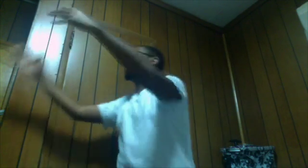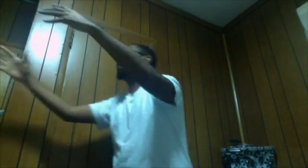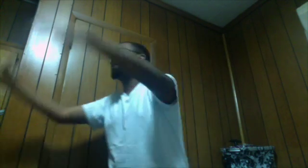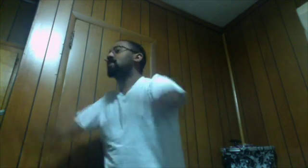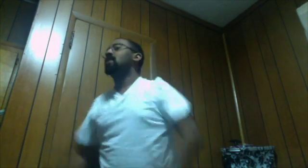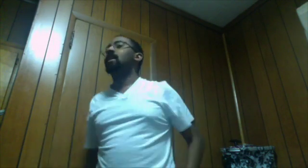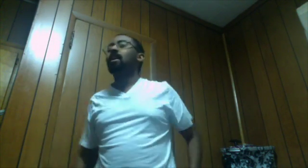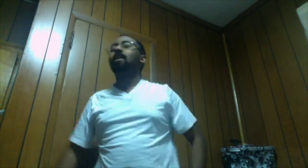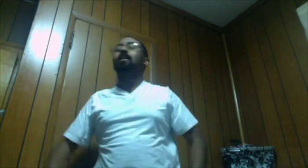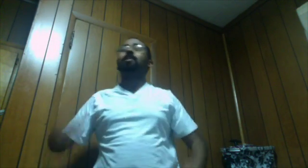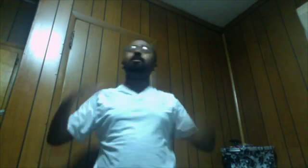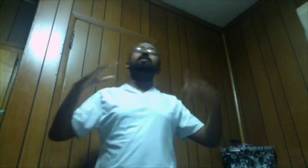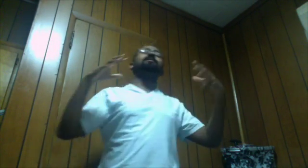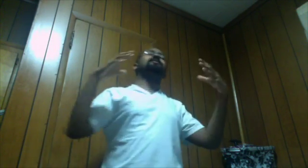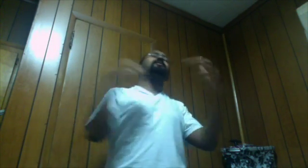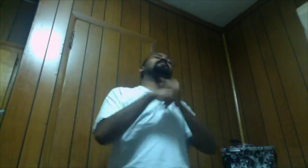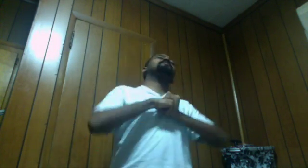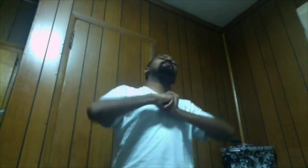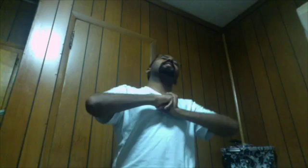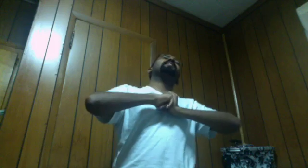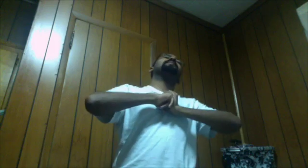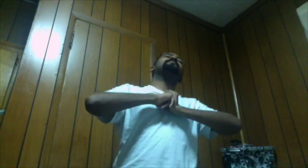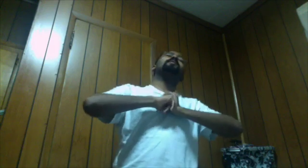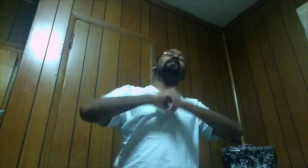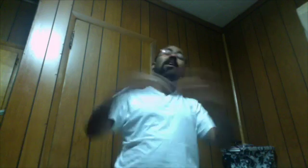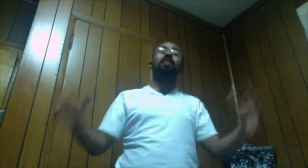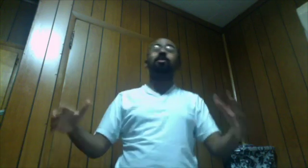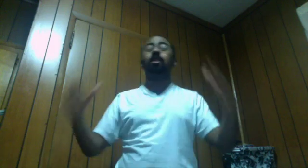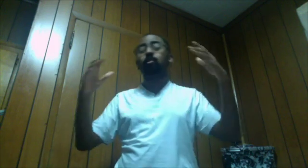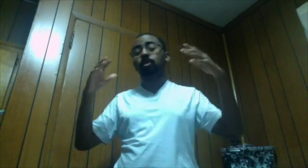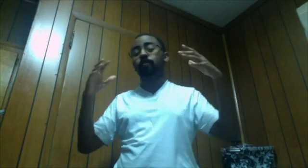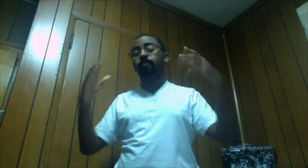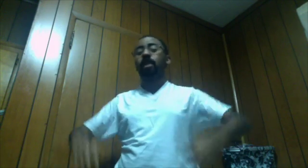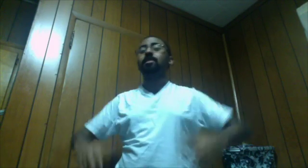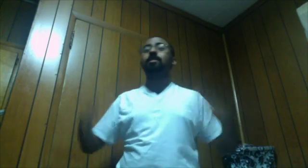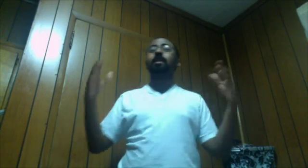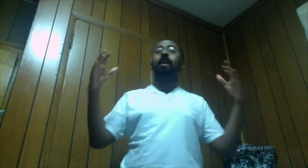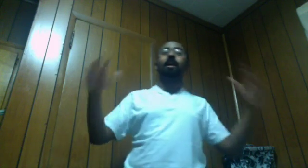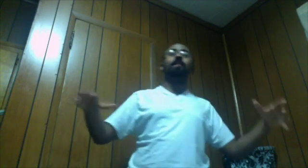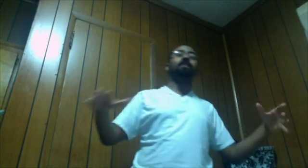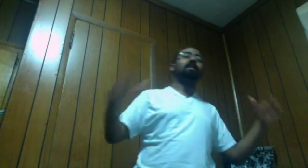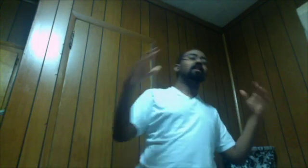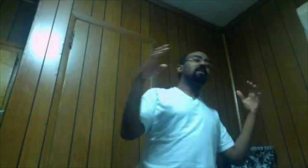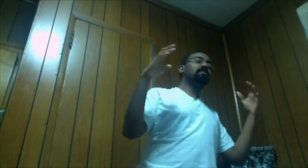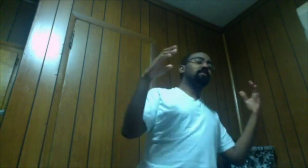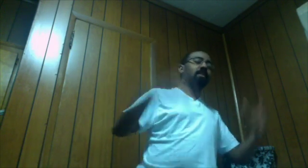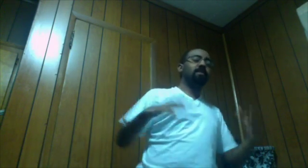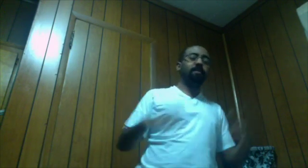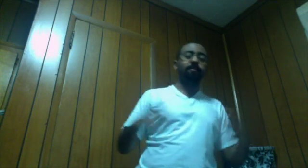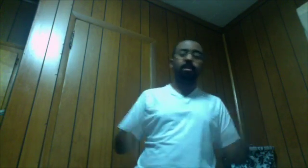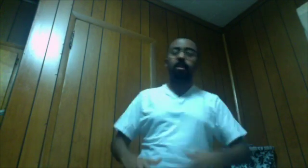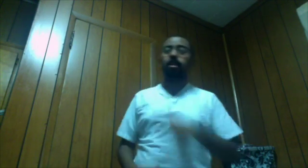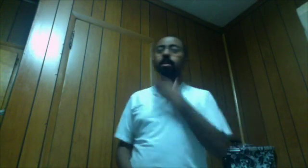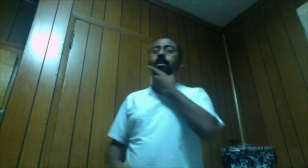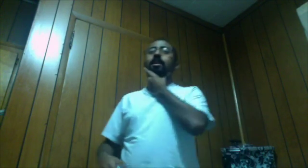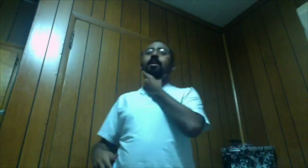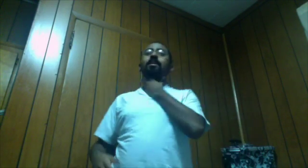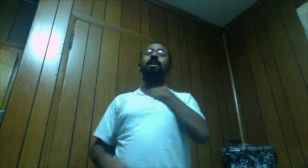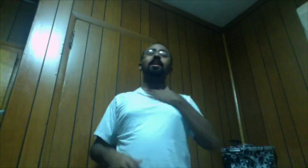2016. And I wanted to talk to you guys about what I thought were the best anime of 2015. Now,